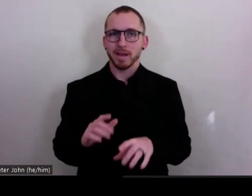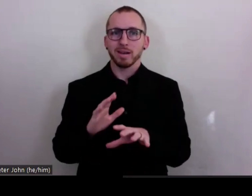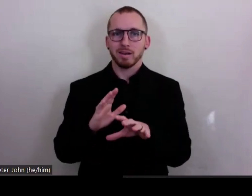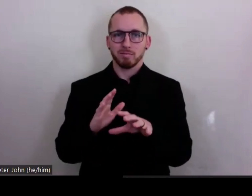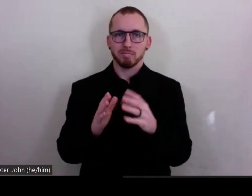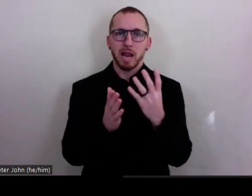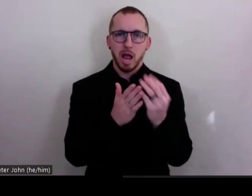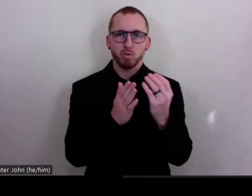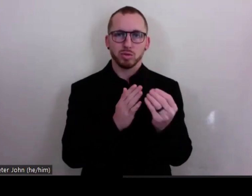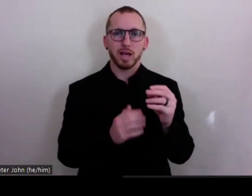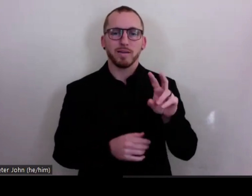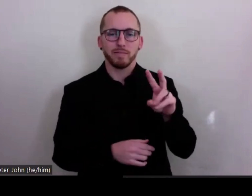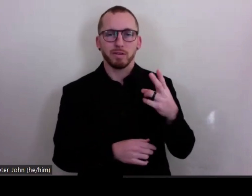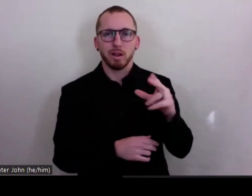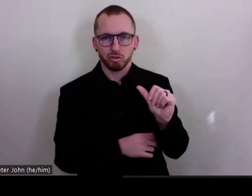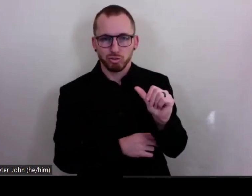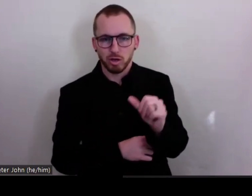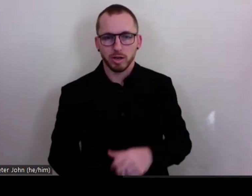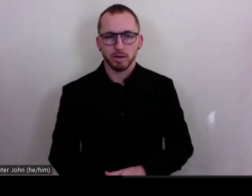In the parking lot.